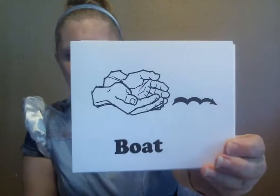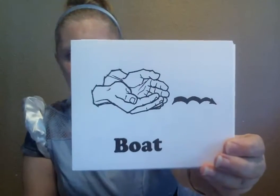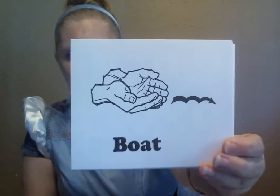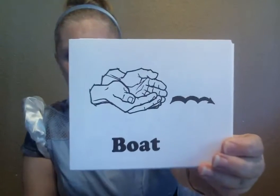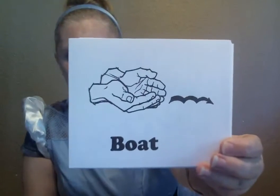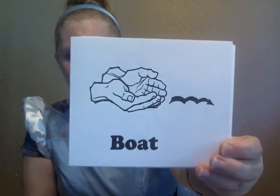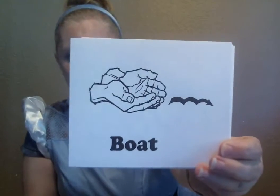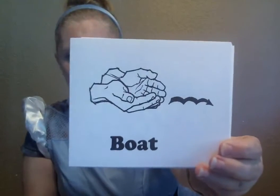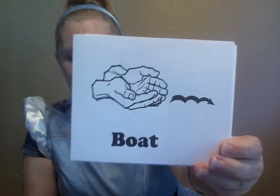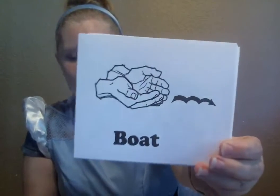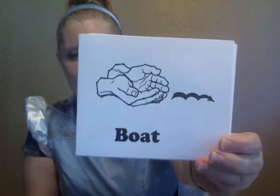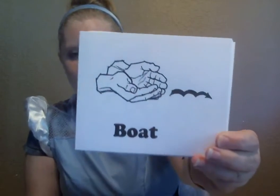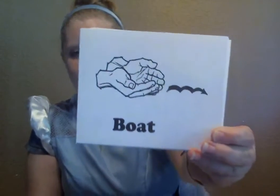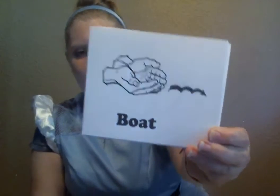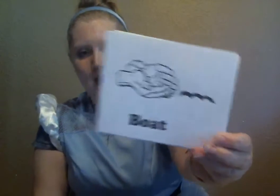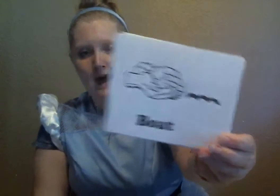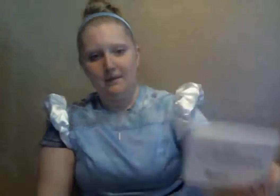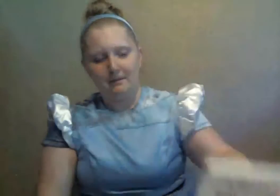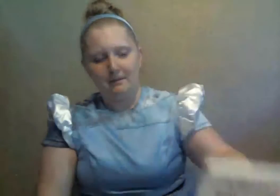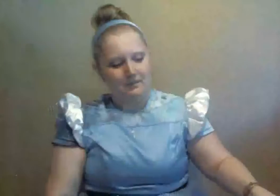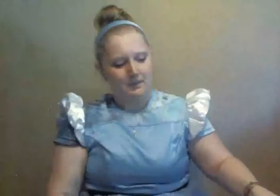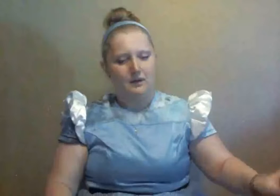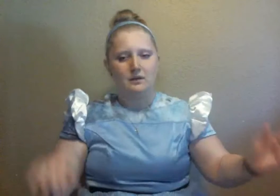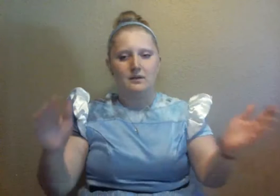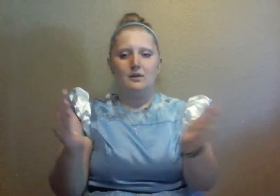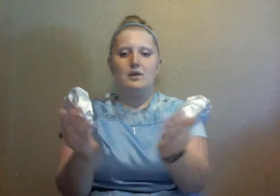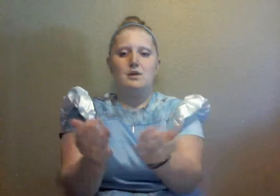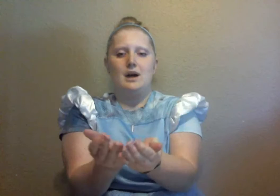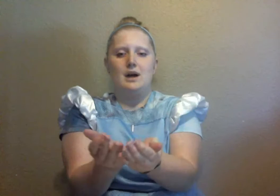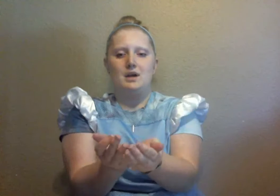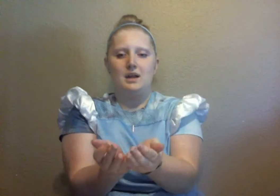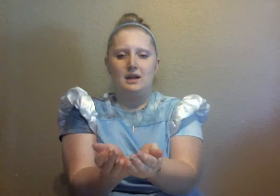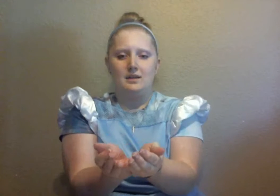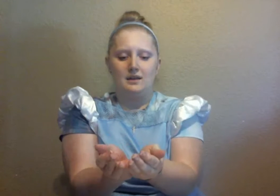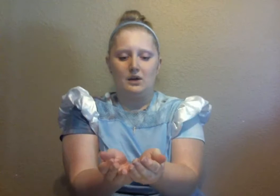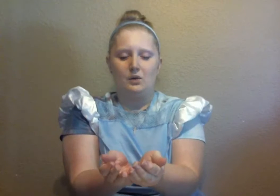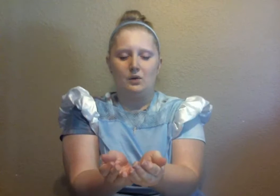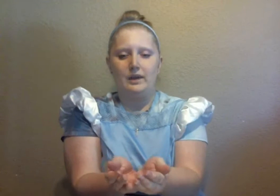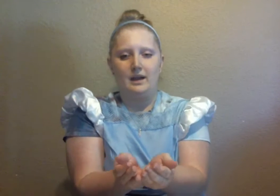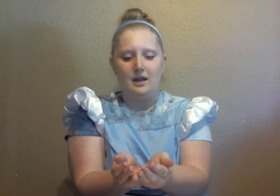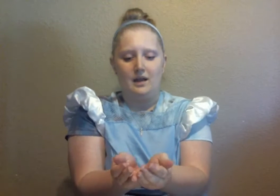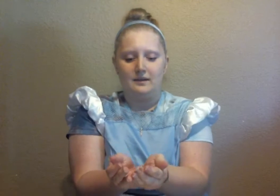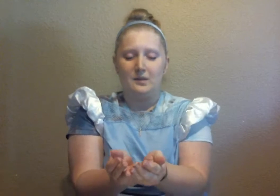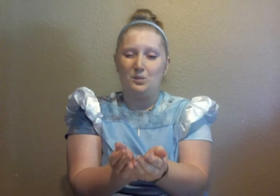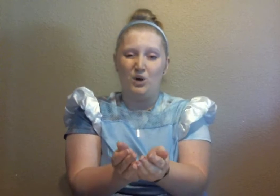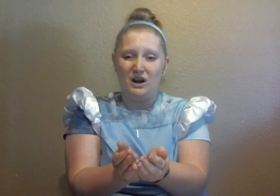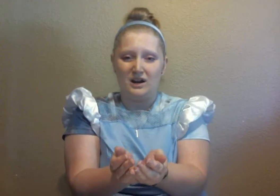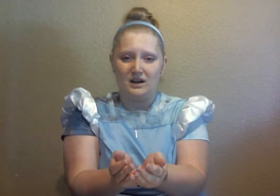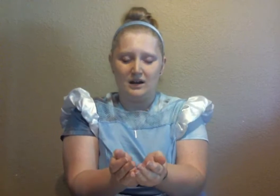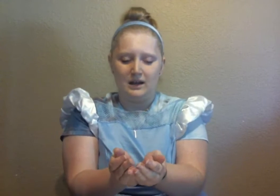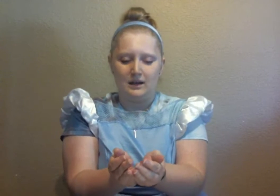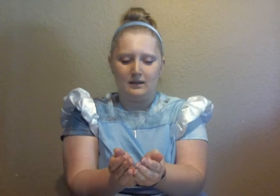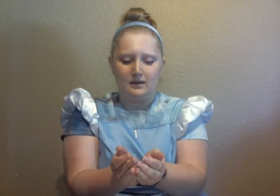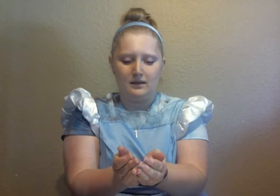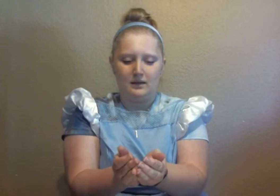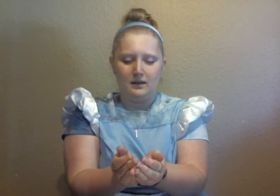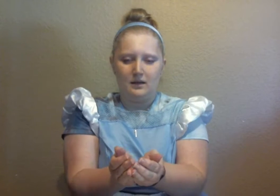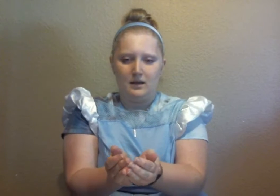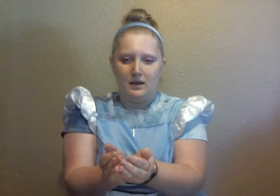So boat looks like that. So you cup your hands like you're holding some water in your hands,